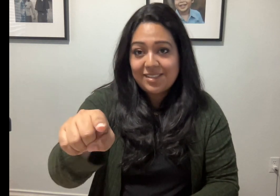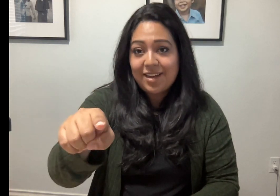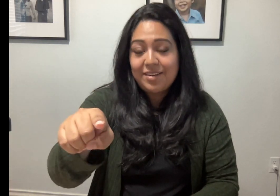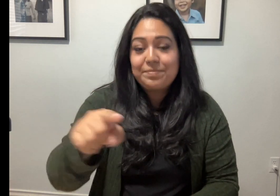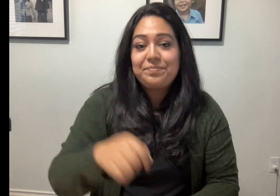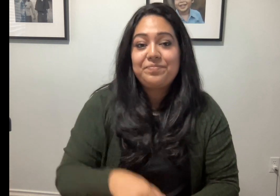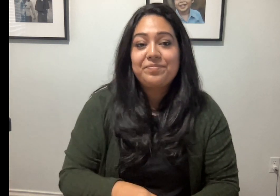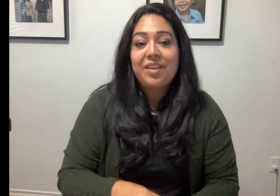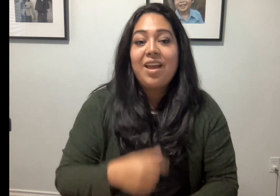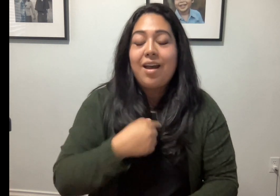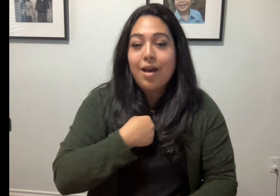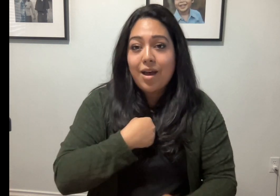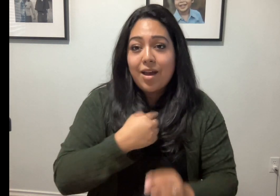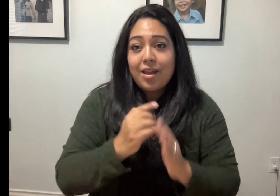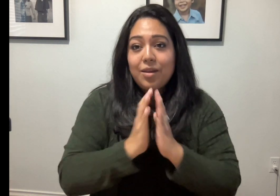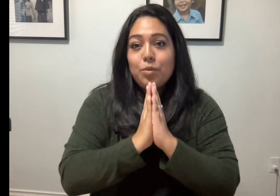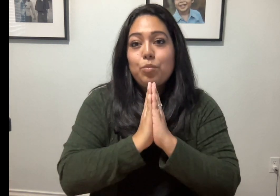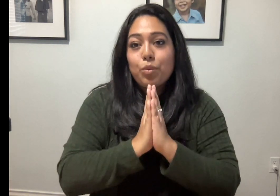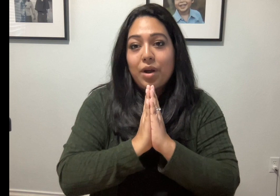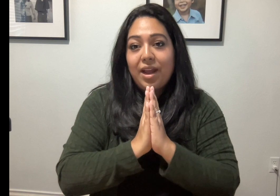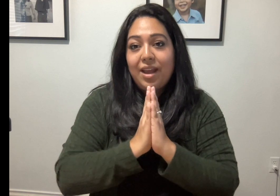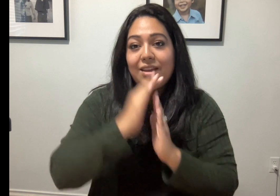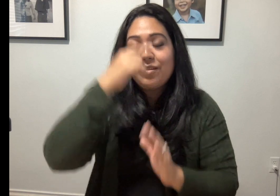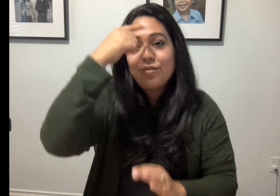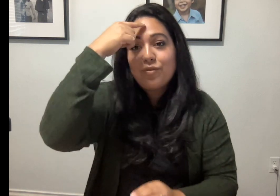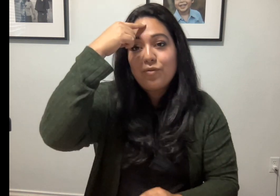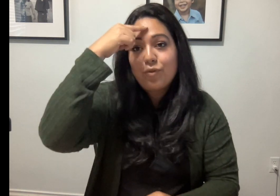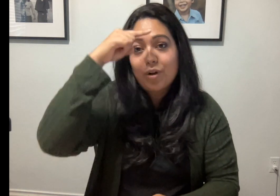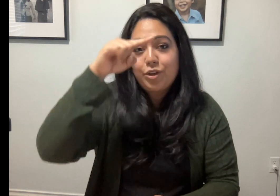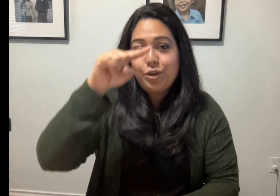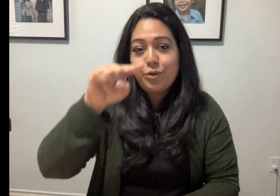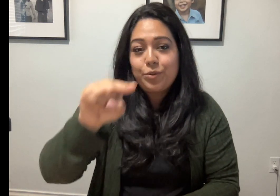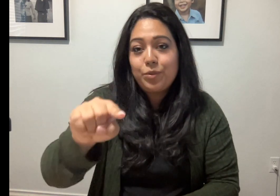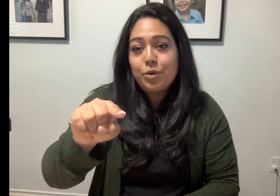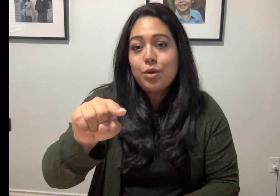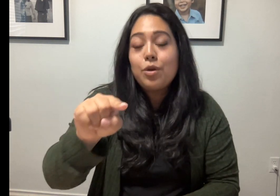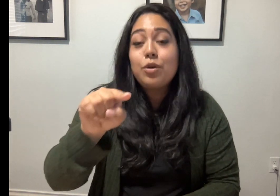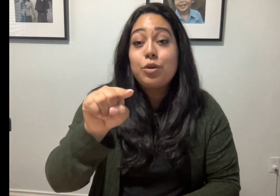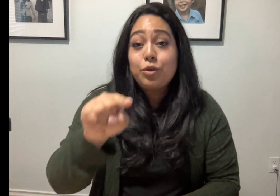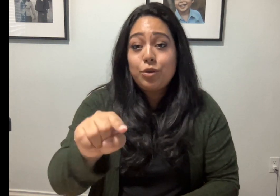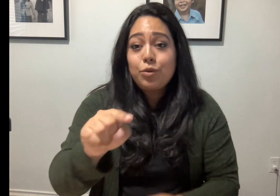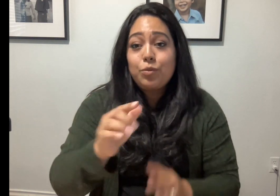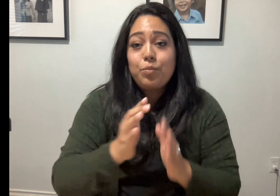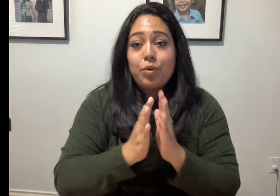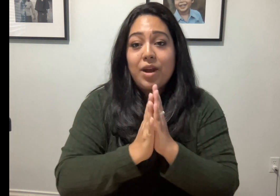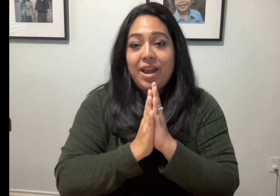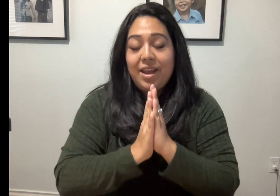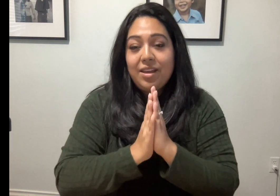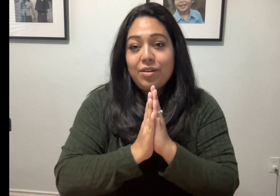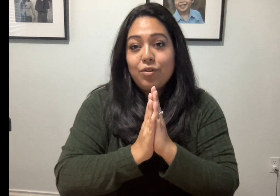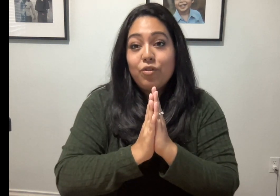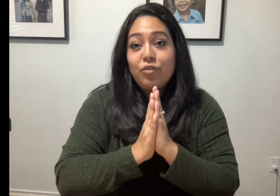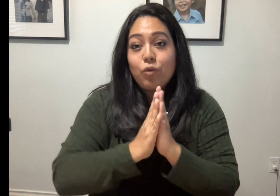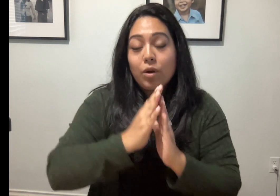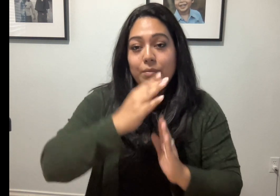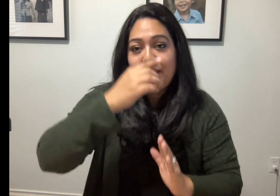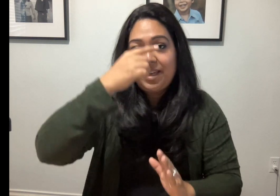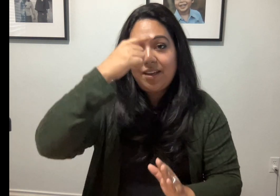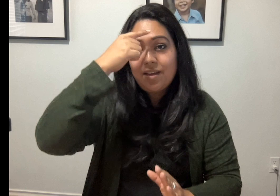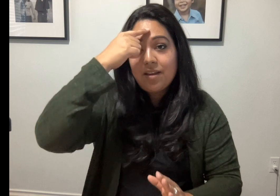sign. I pray for you. You pray for me.